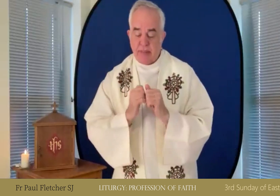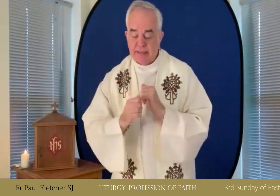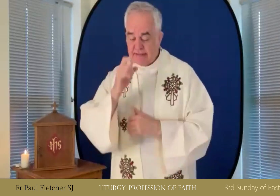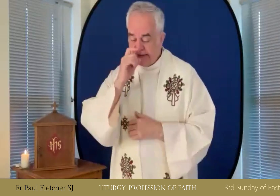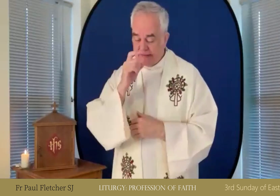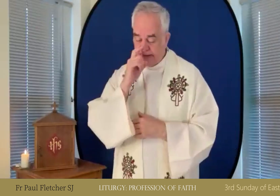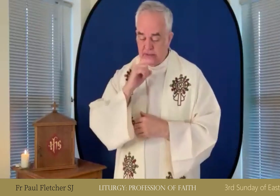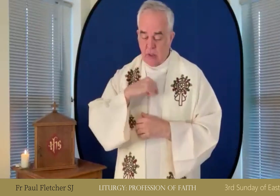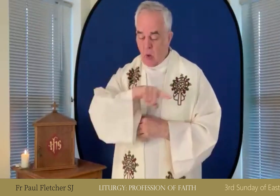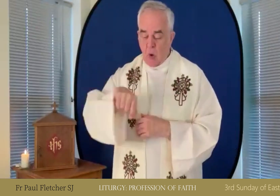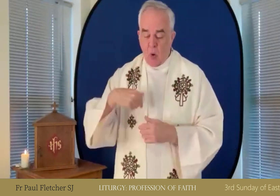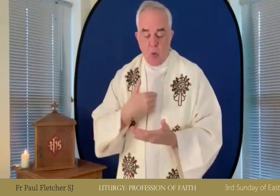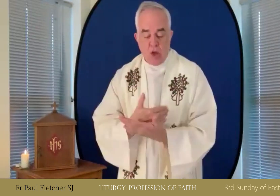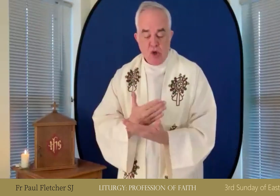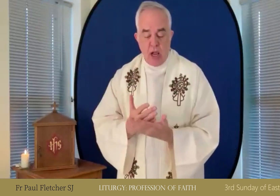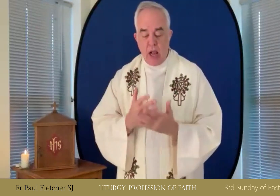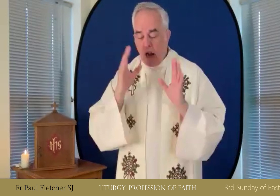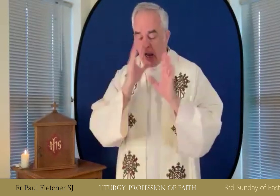Brothers and sisters, we share